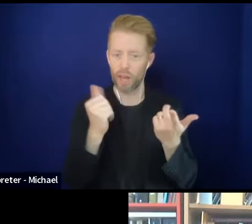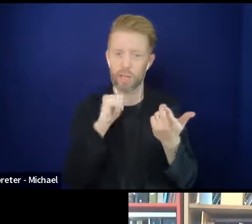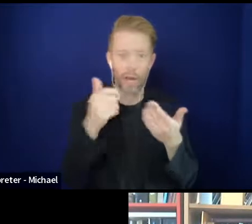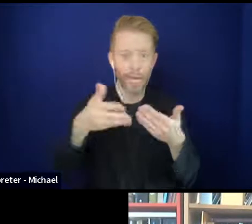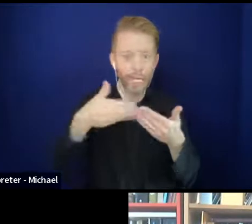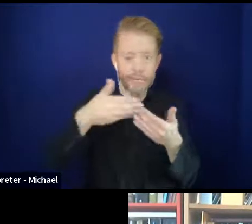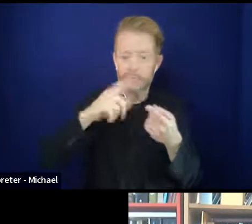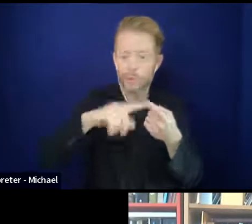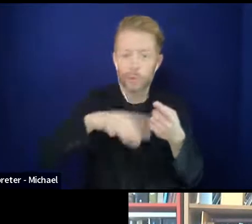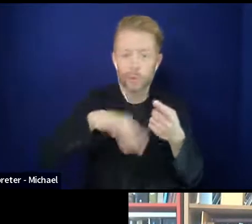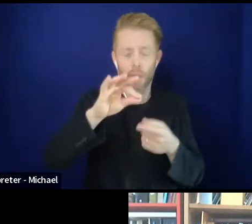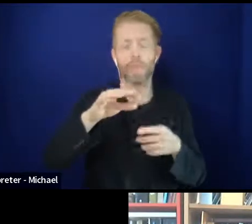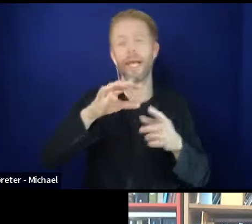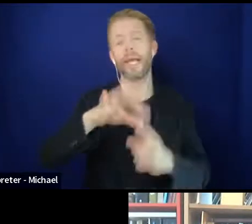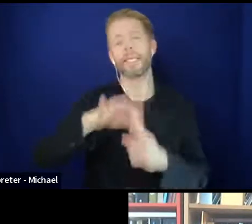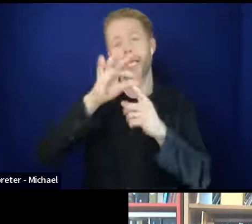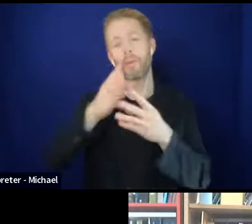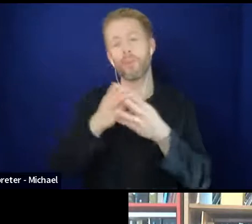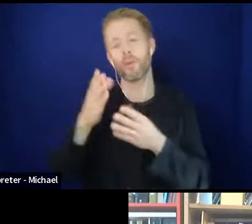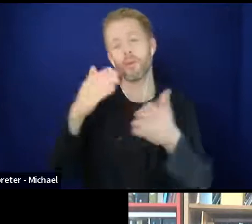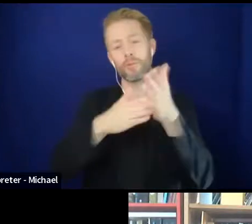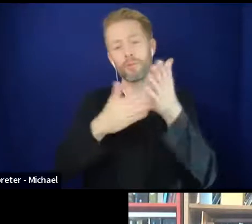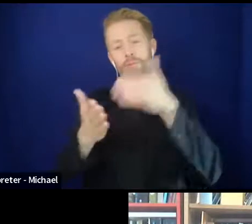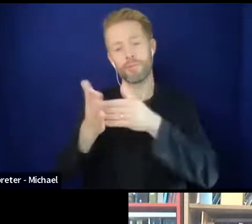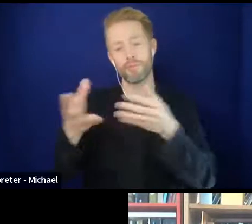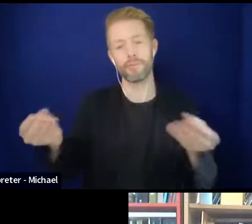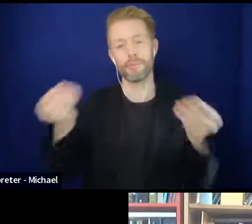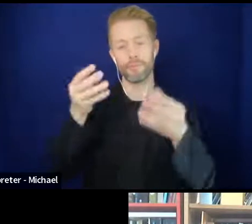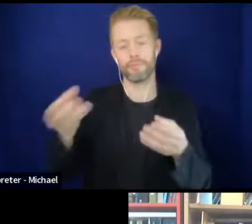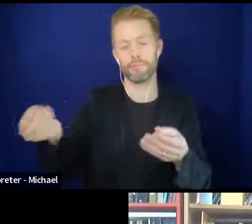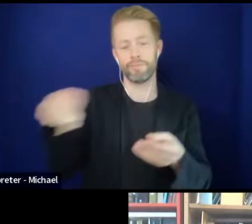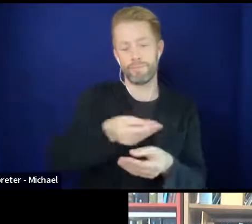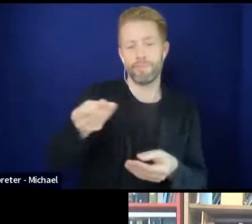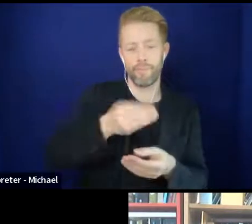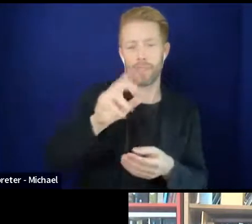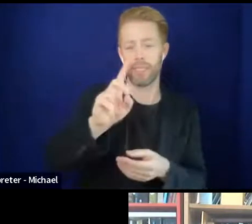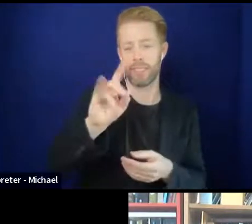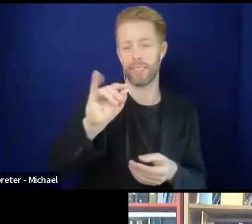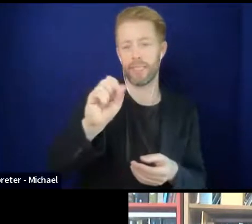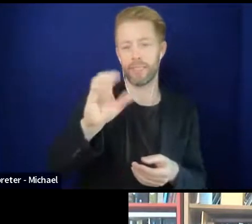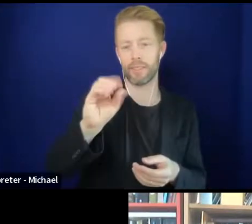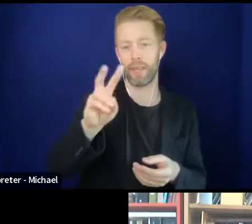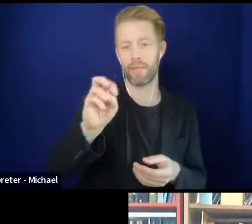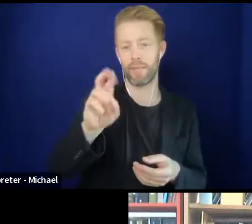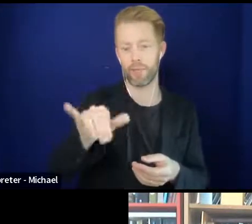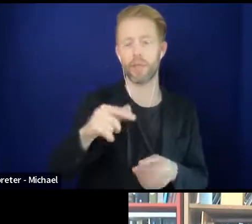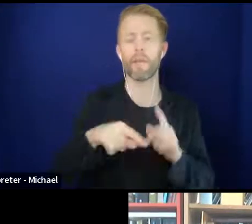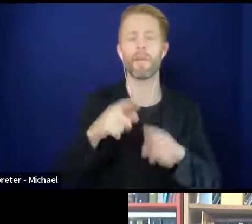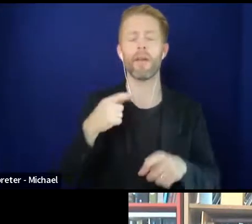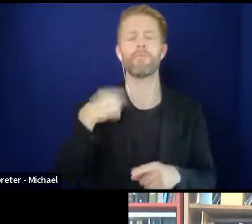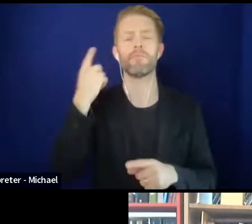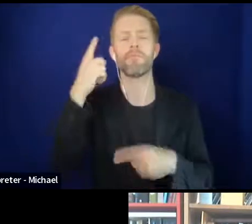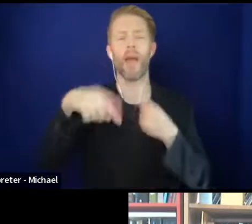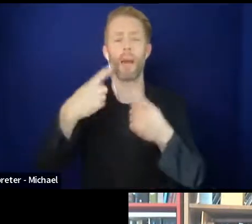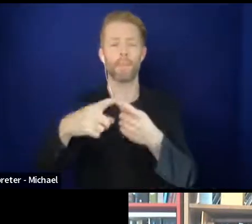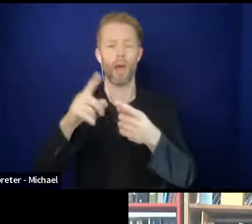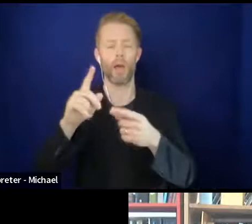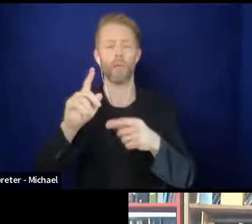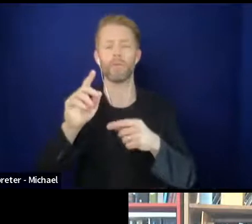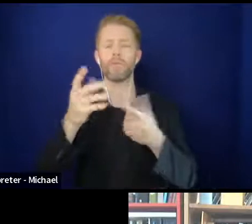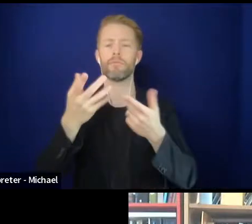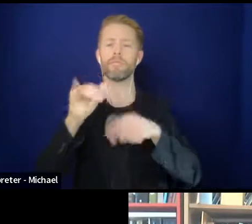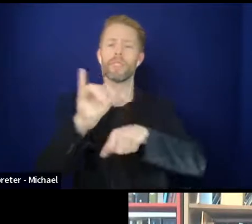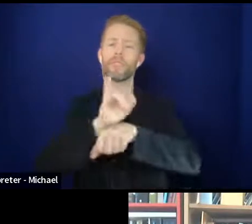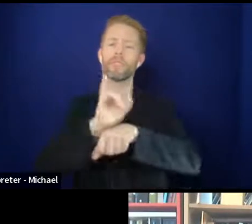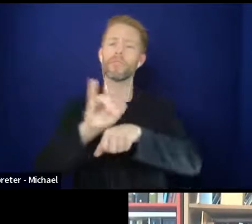through discovery. But I wonder a little more about commercially available tools. So could you tell us a little bit